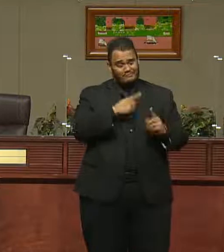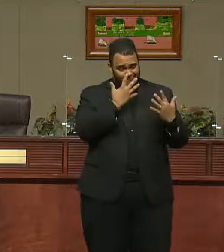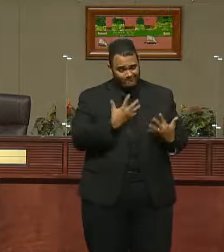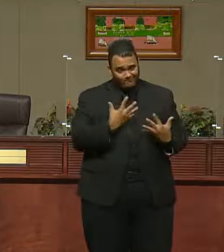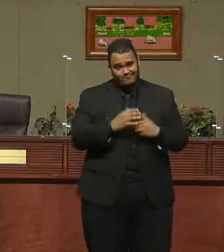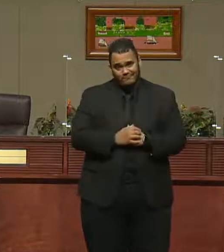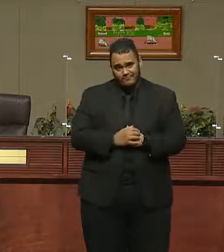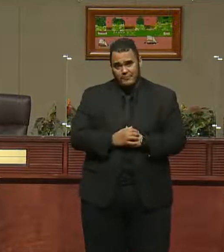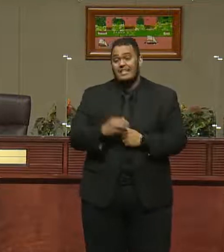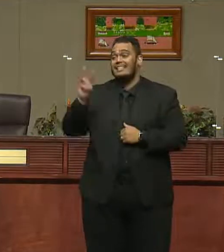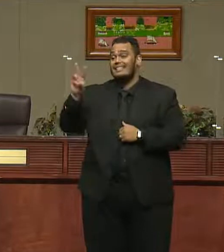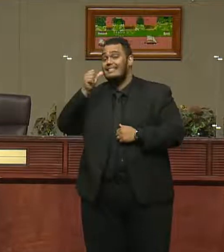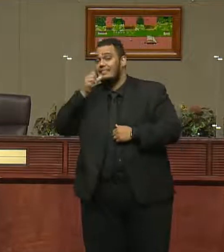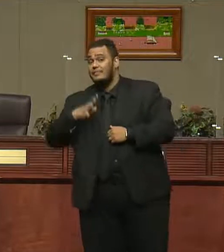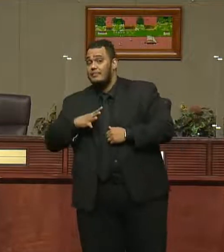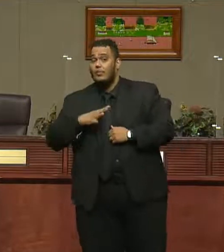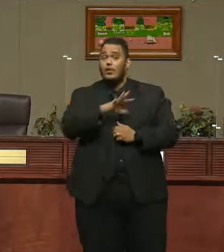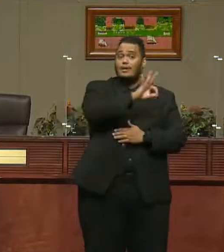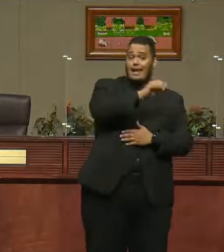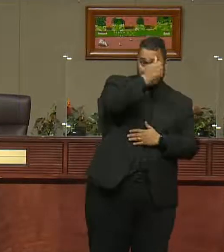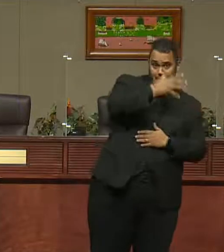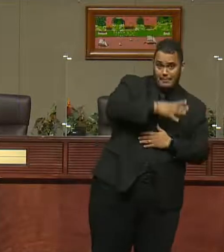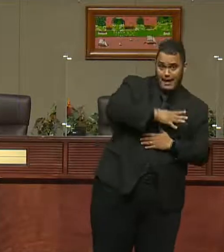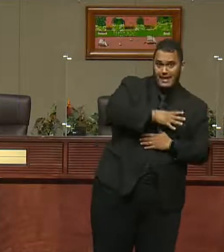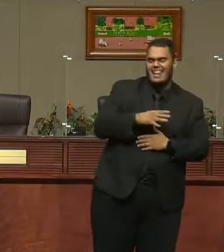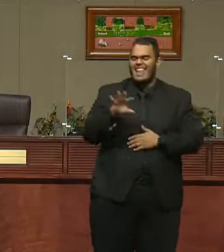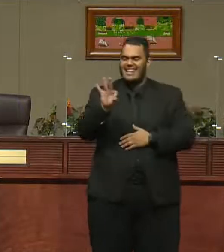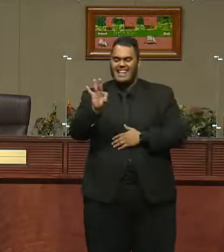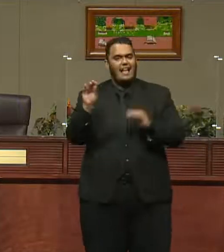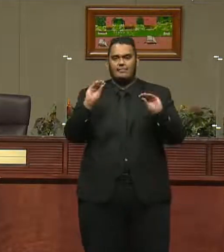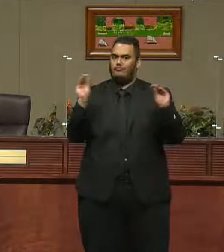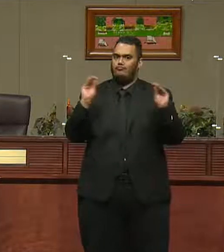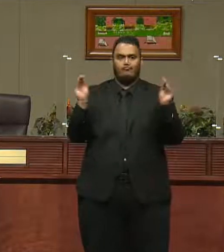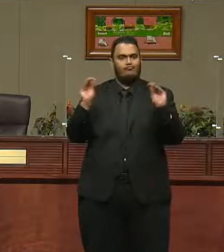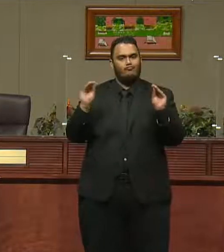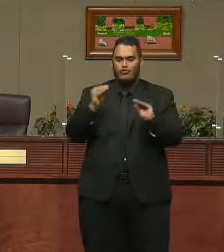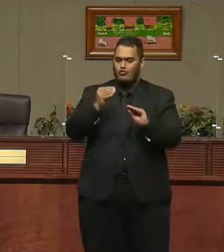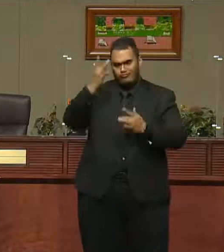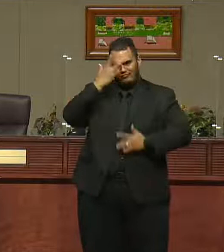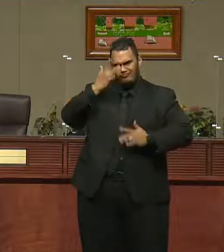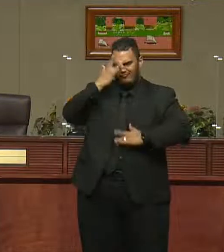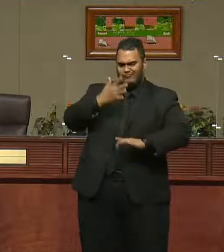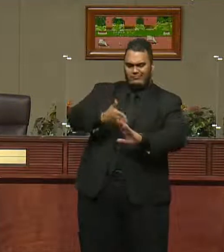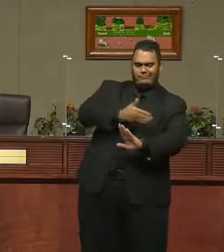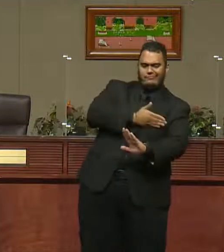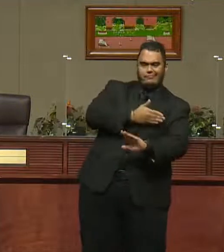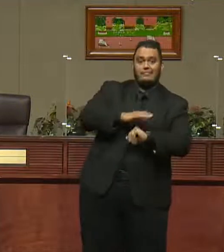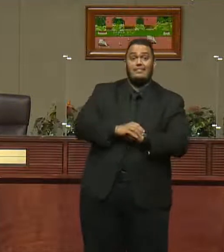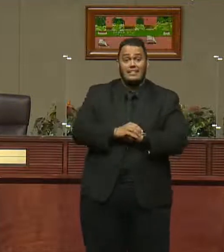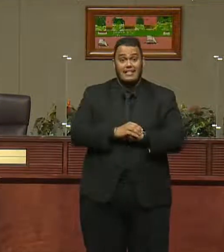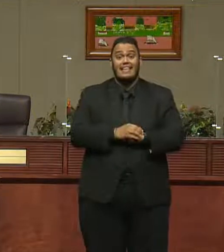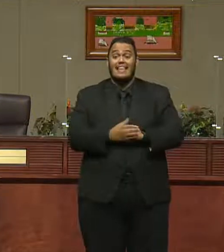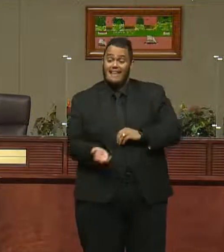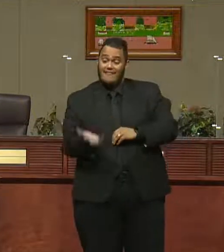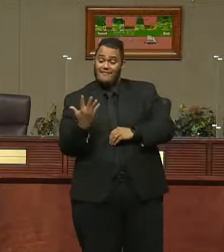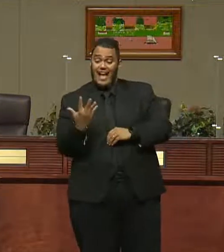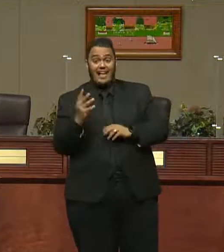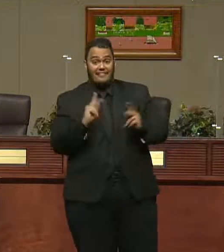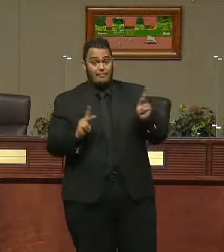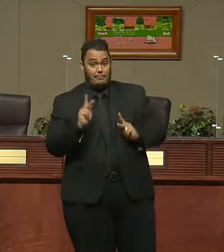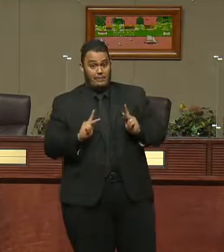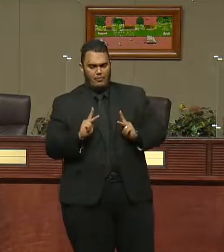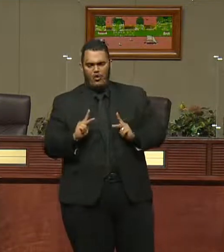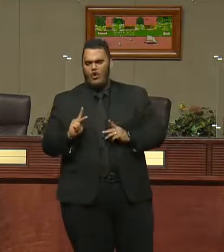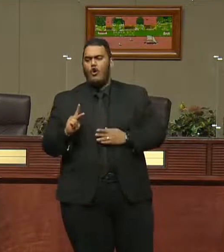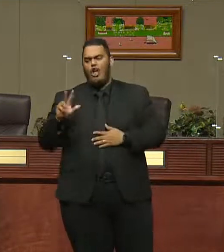were male, and 9 had known underlying health conditions. 5 of the 15, or 33%, were reported